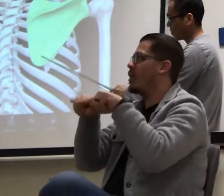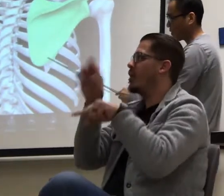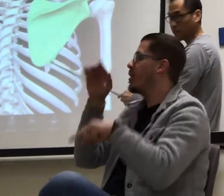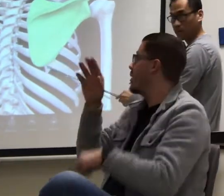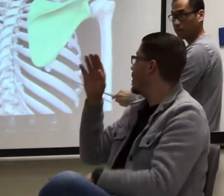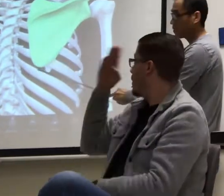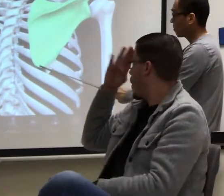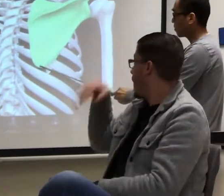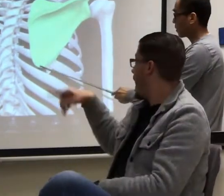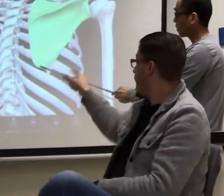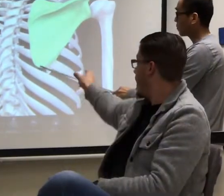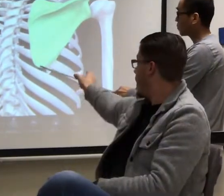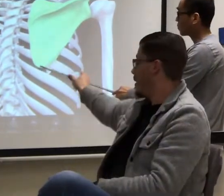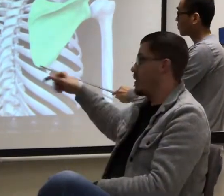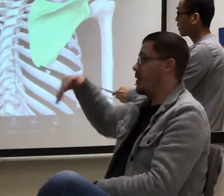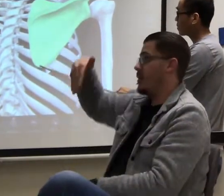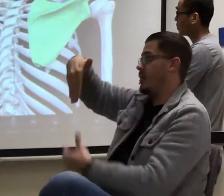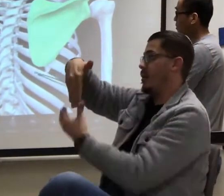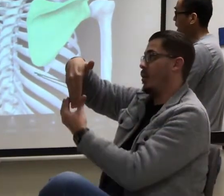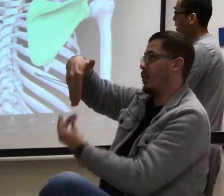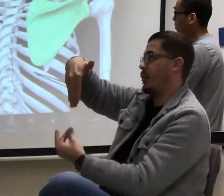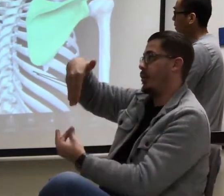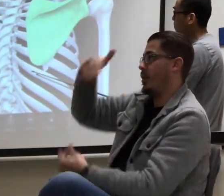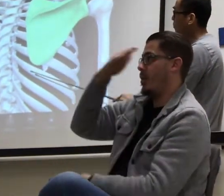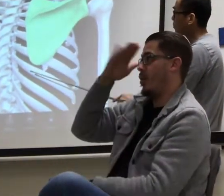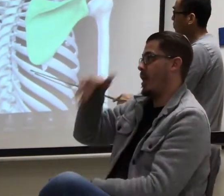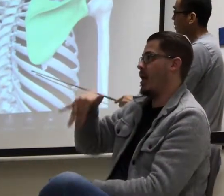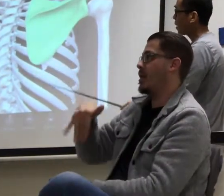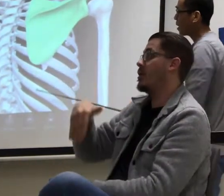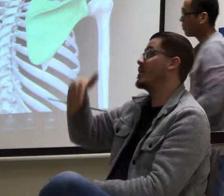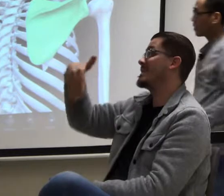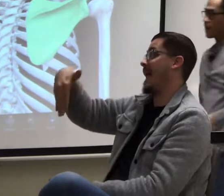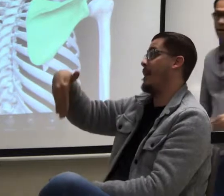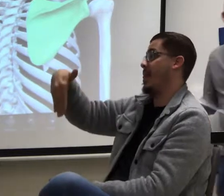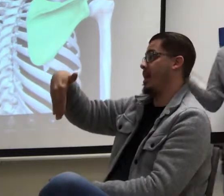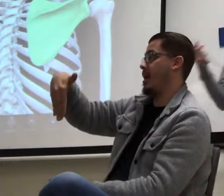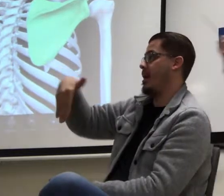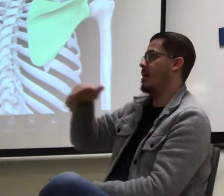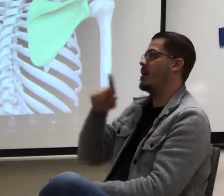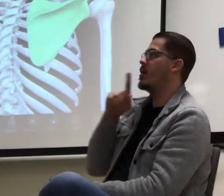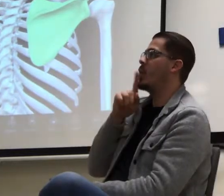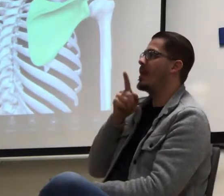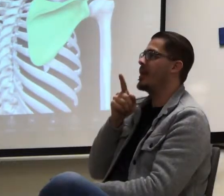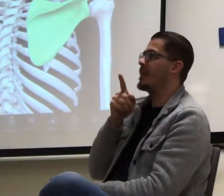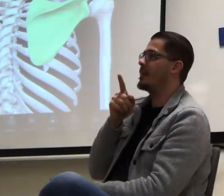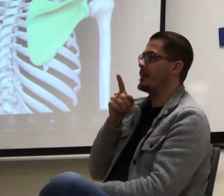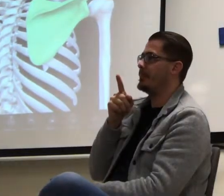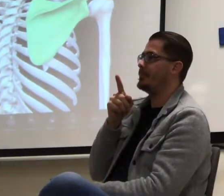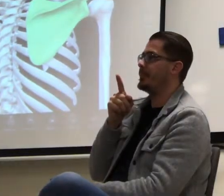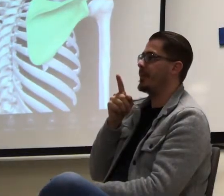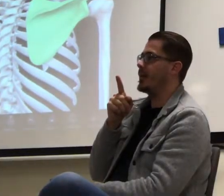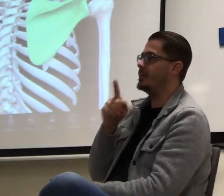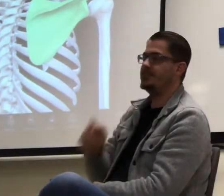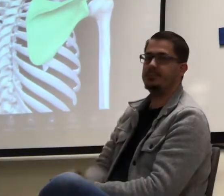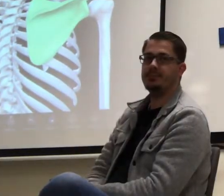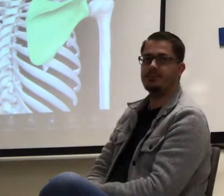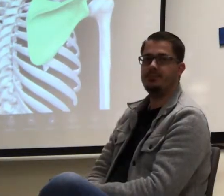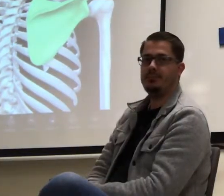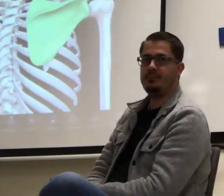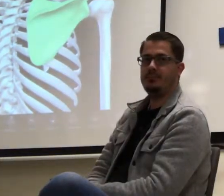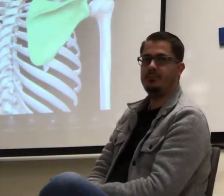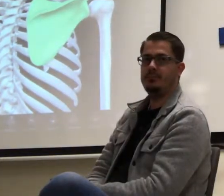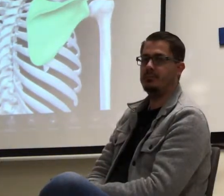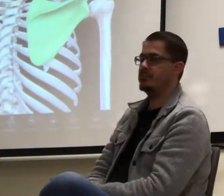angle right there. Okay. So the scapula, it kind of goes, it's on